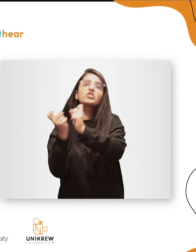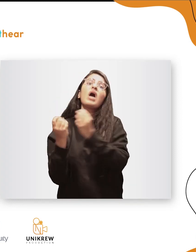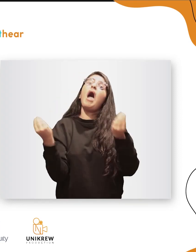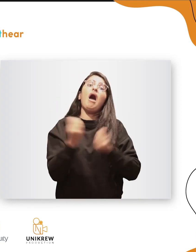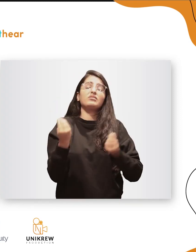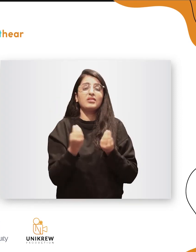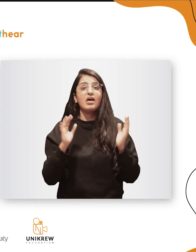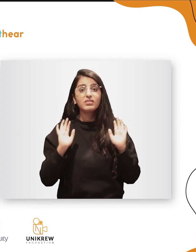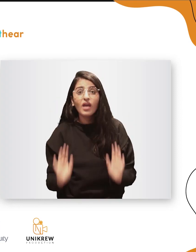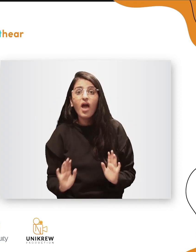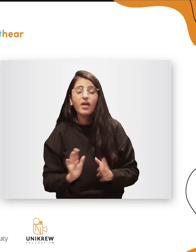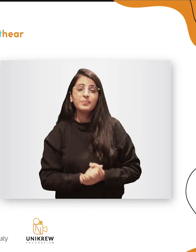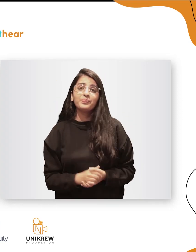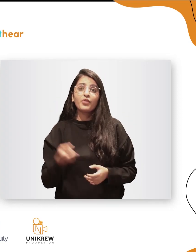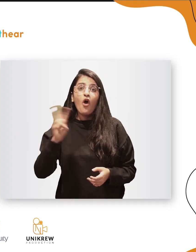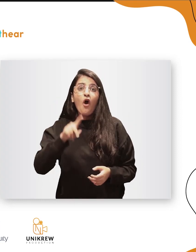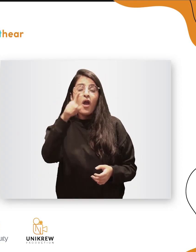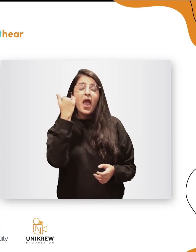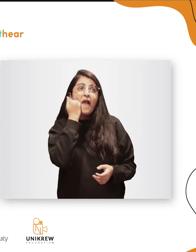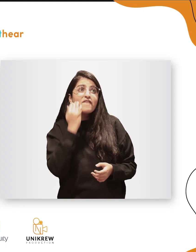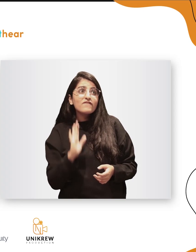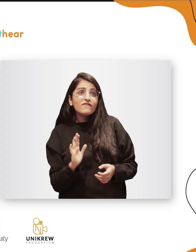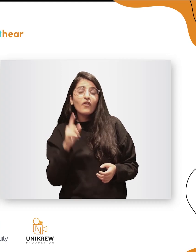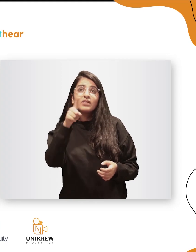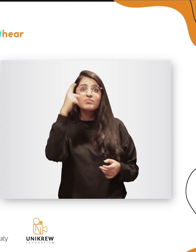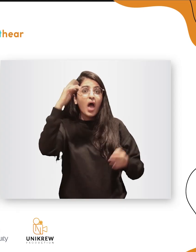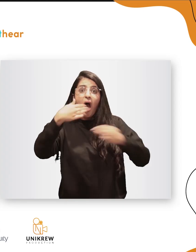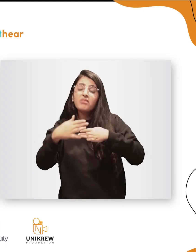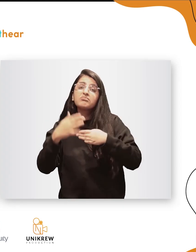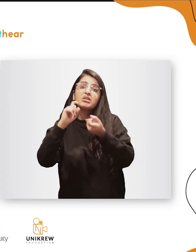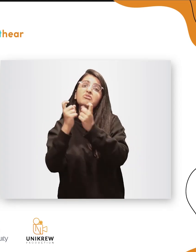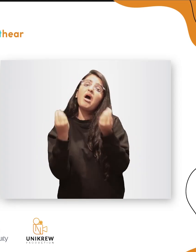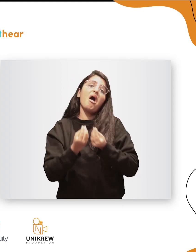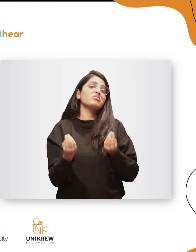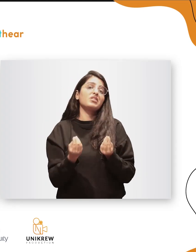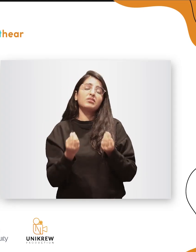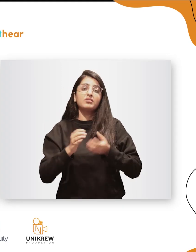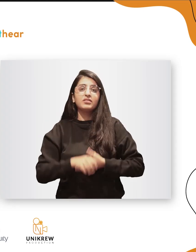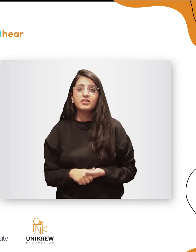for them, they can really excel at many things.